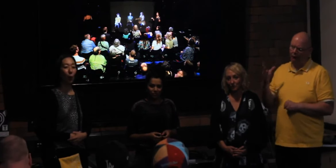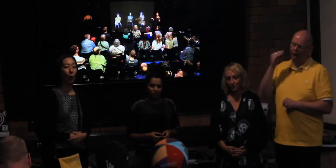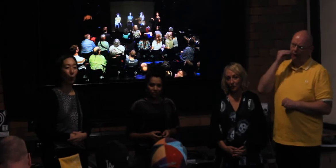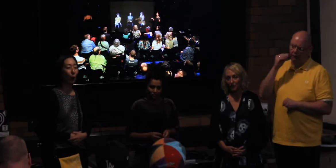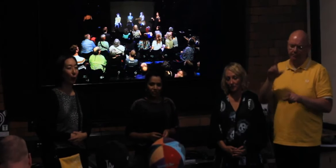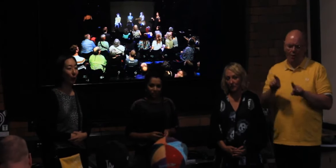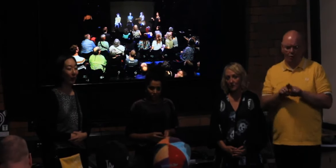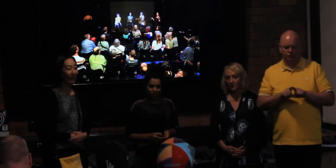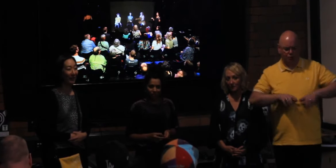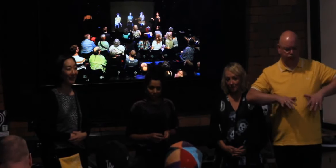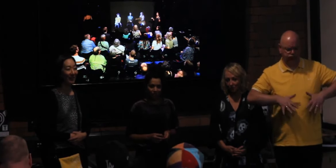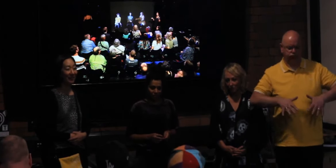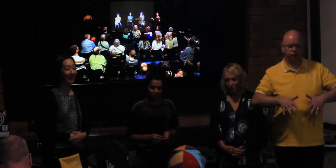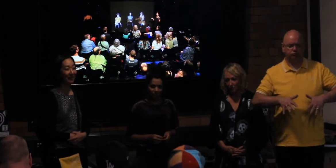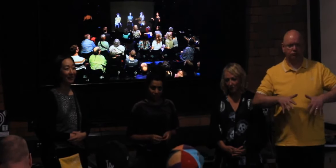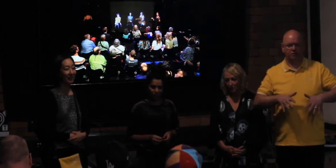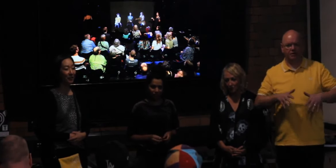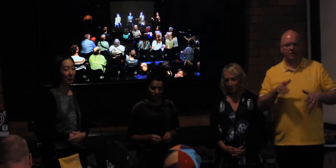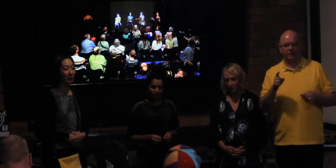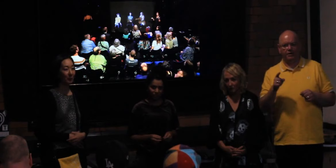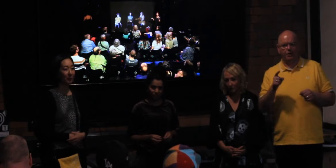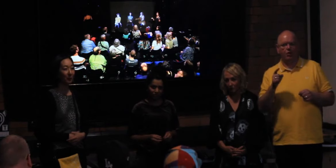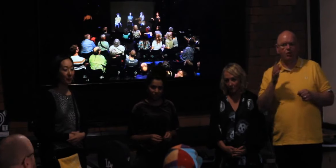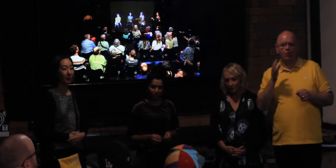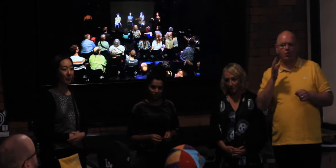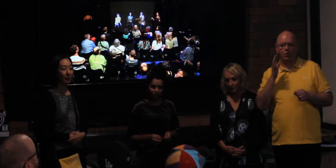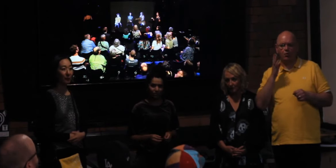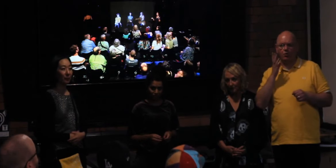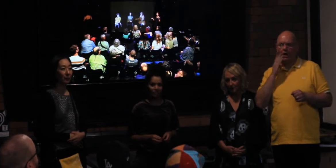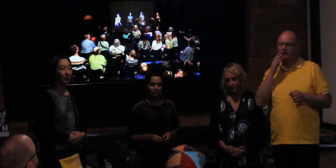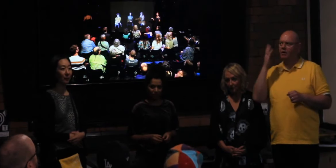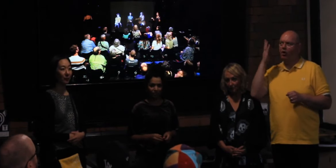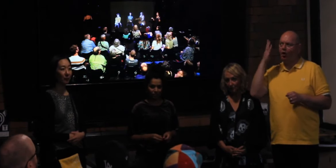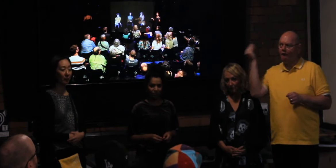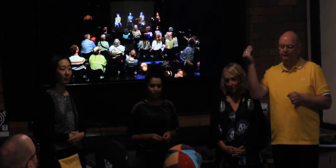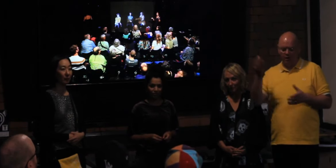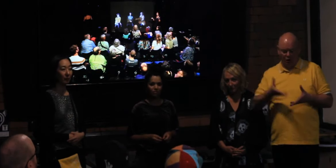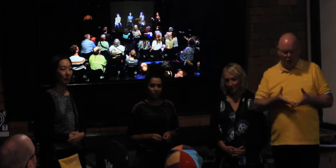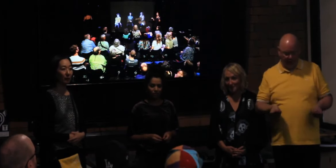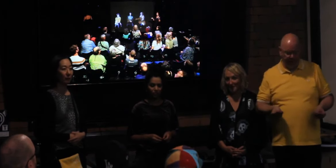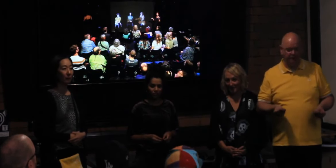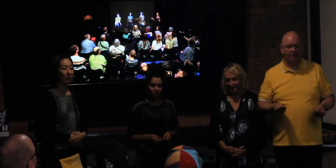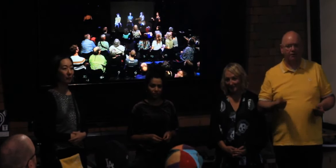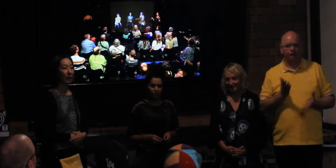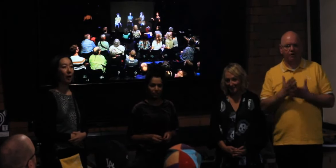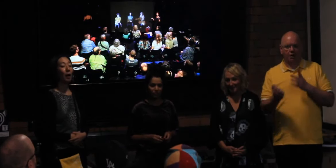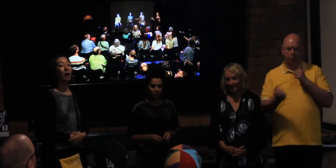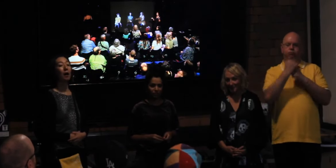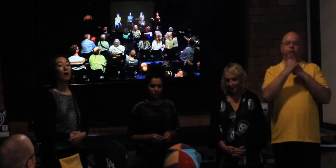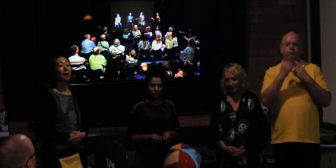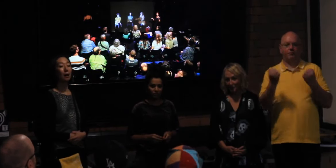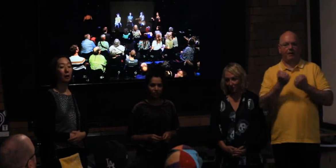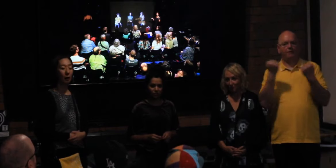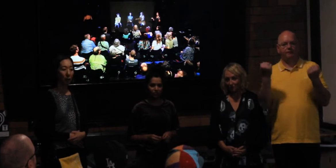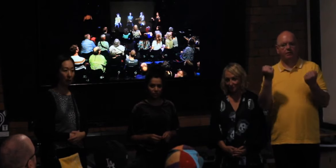of sound, and it was the moments when it cut away from neither that were actually most powerful for me in terms of feeling